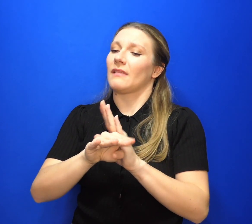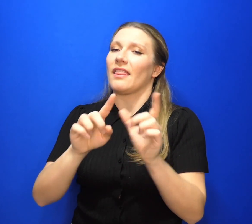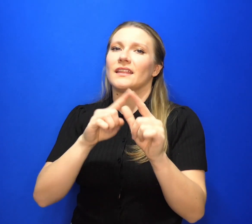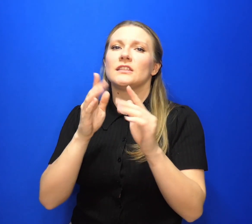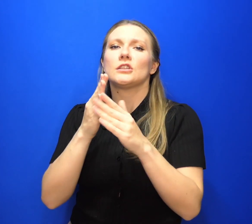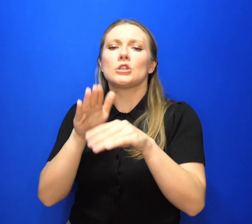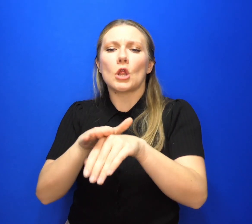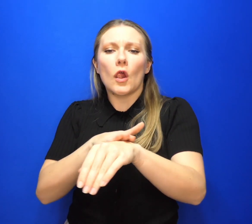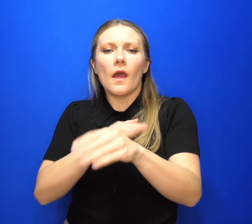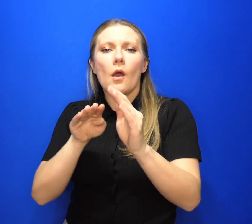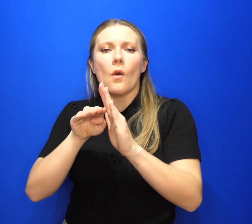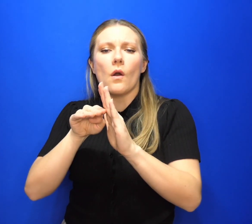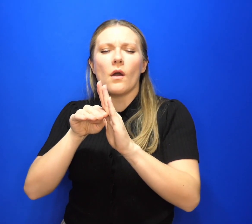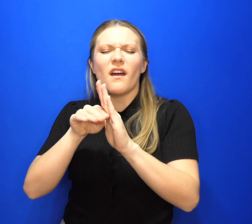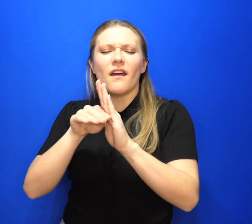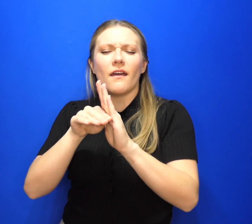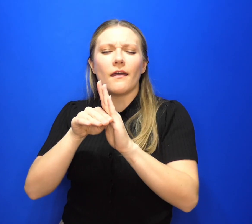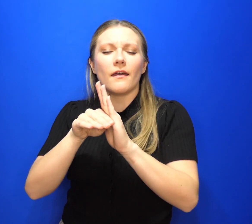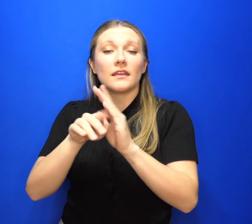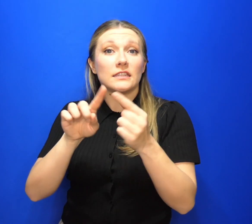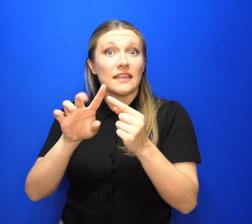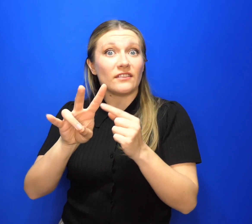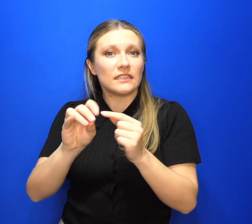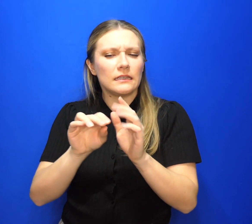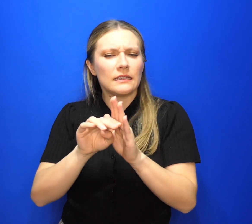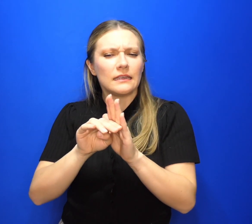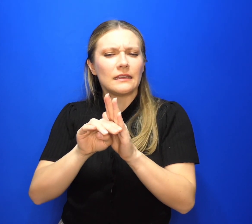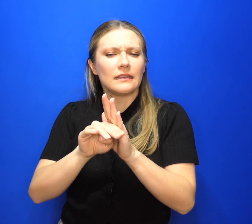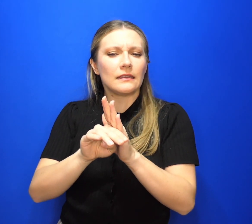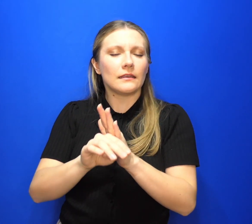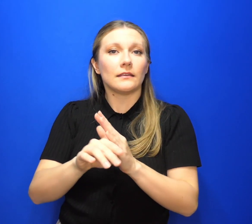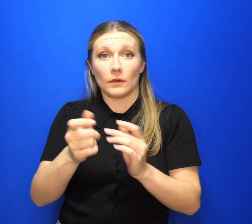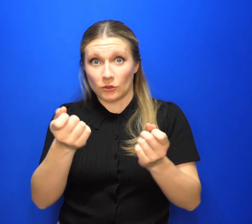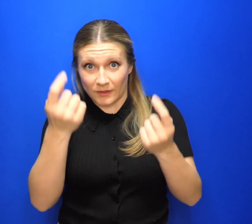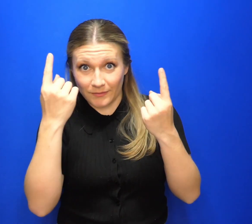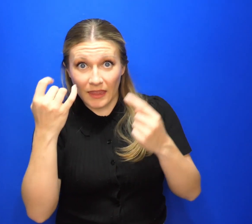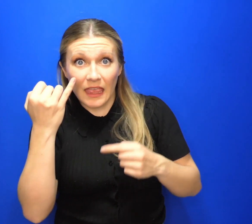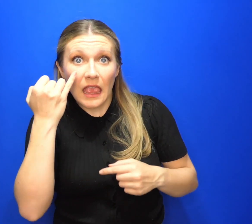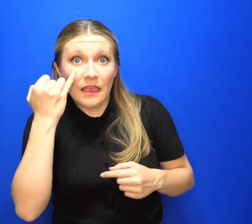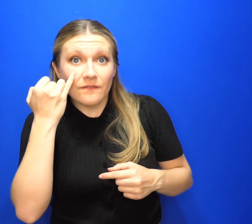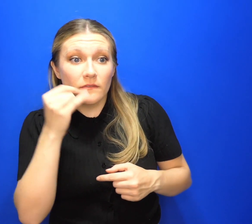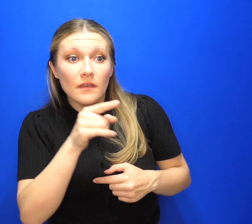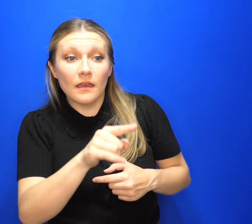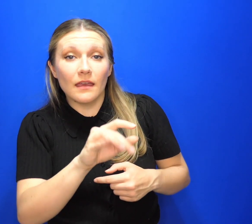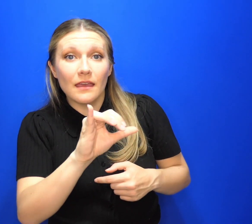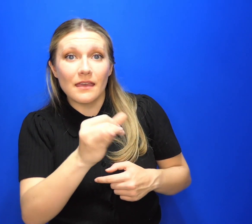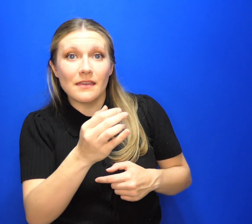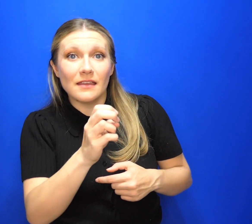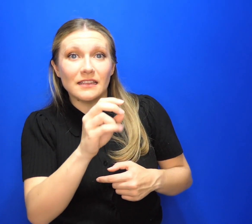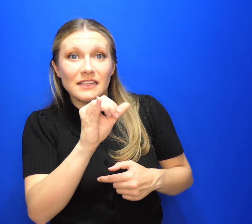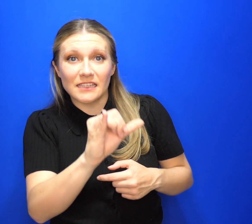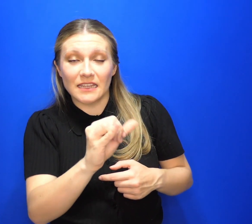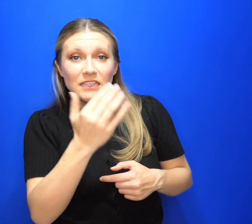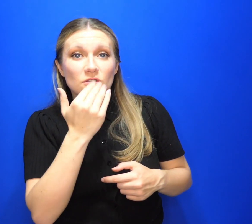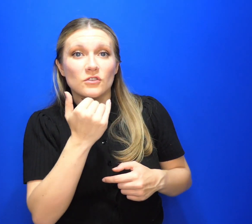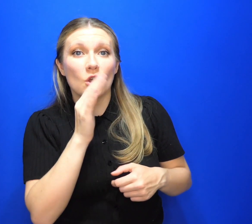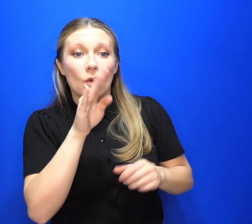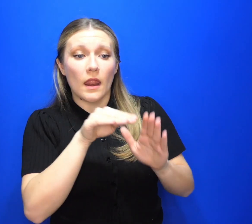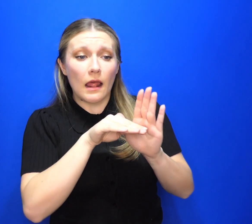Jenny's blood sugar would hover at 90 for hours overnight and then slowly creep down to 70, she would text me in the morning a